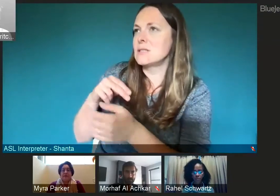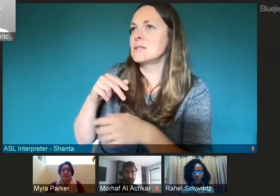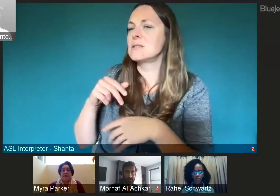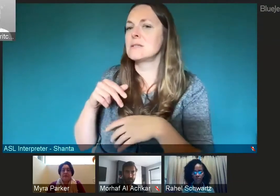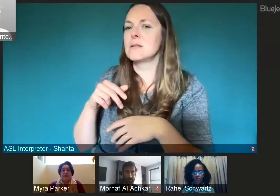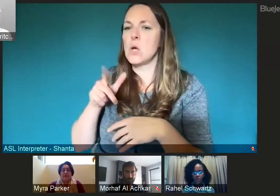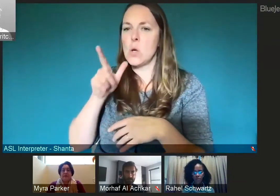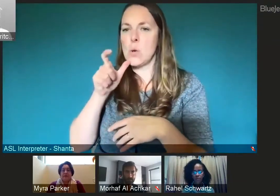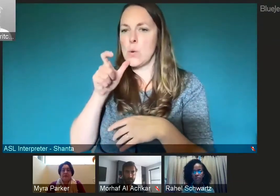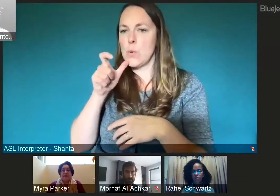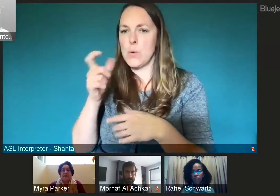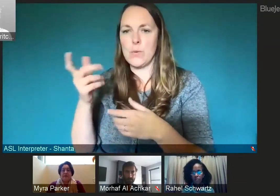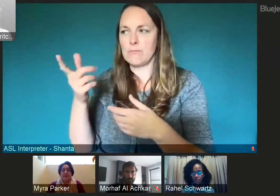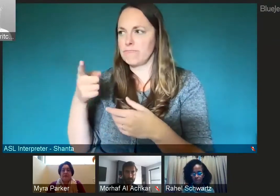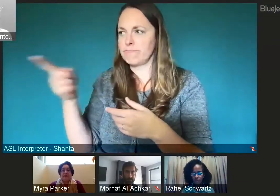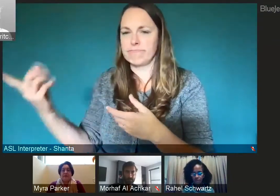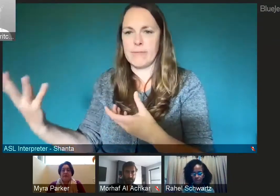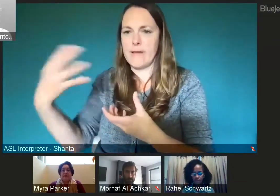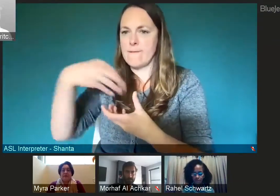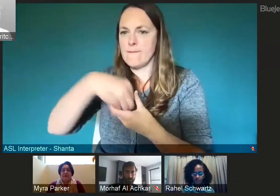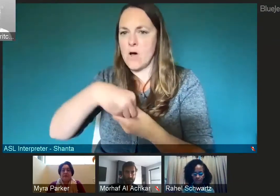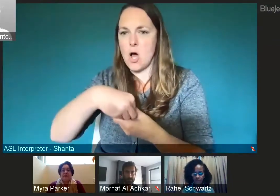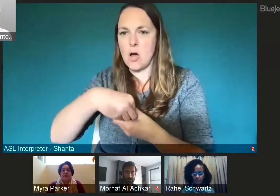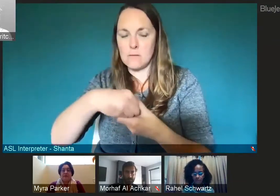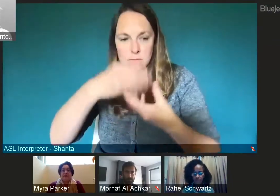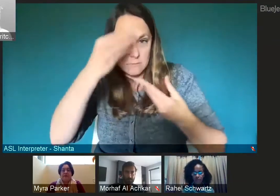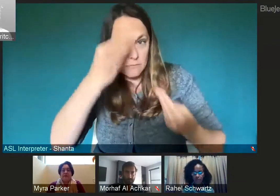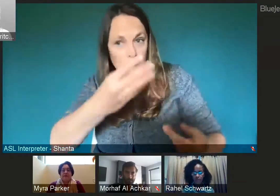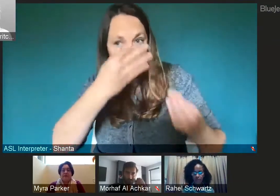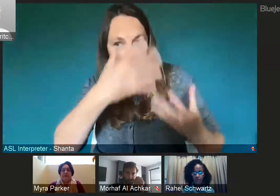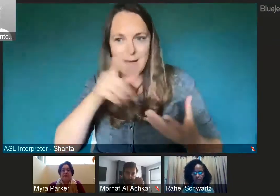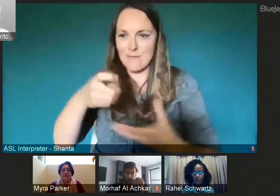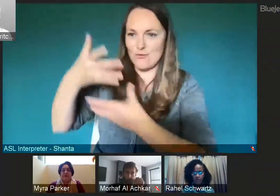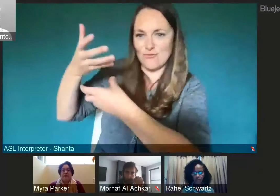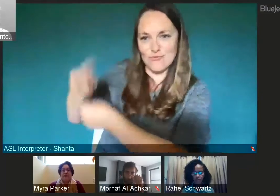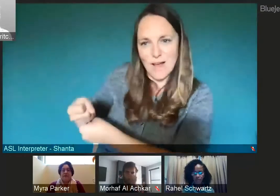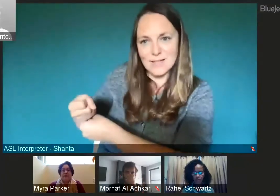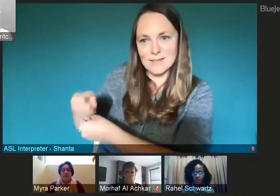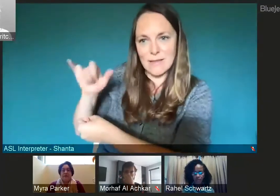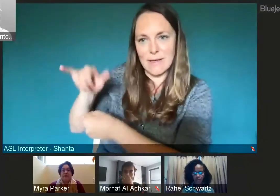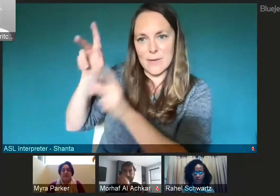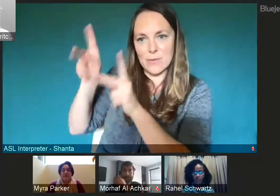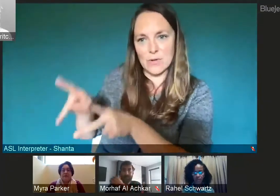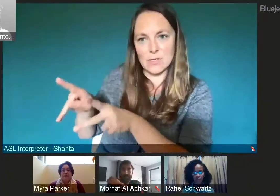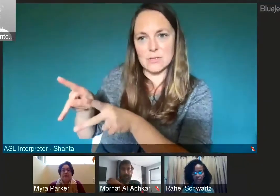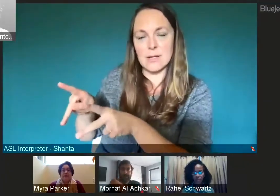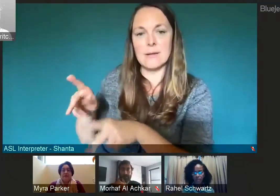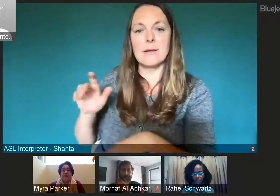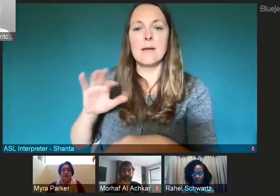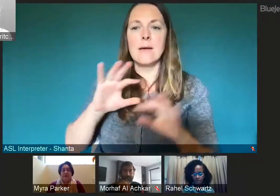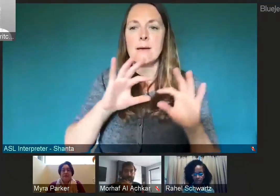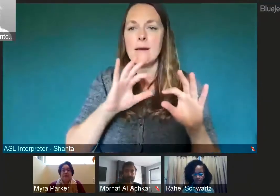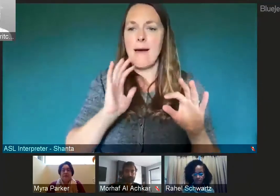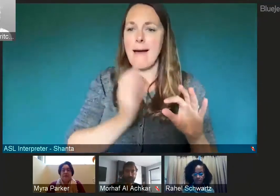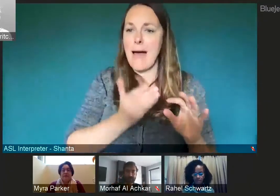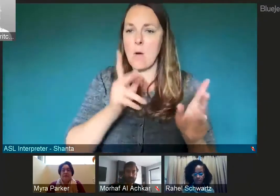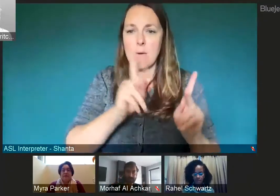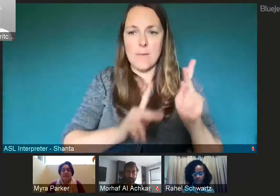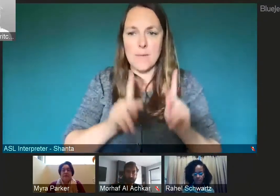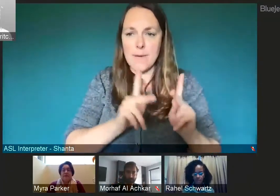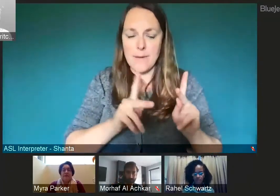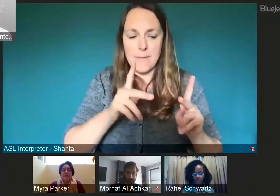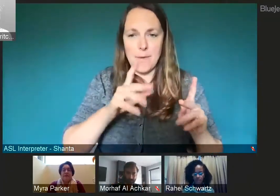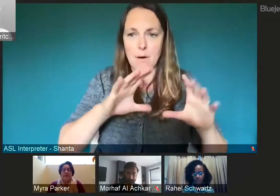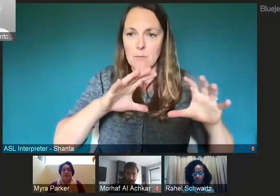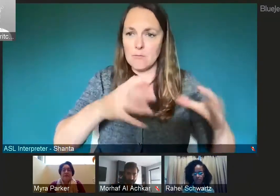whoever is involved for the information given. And so family, our people normally